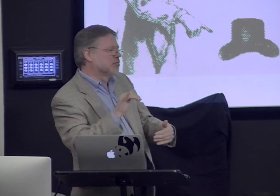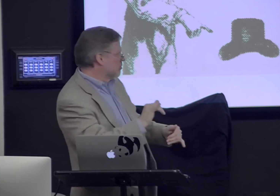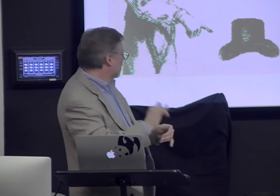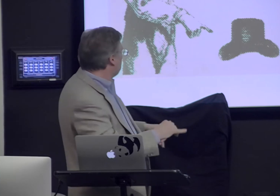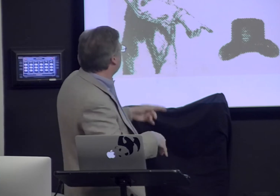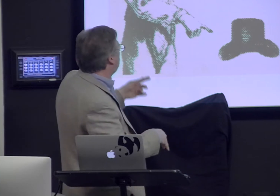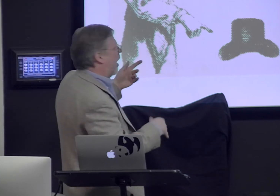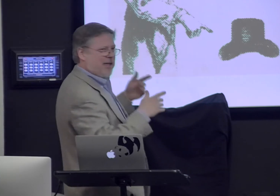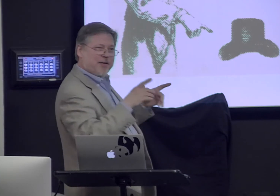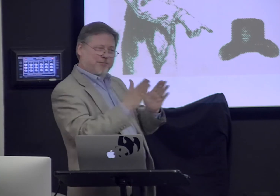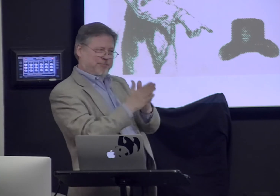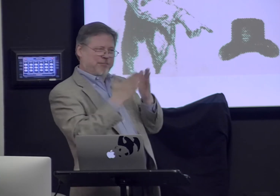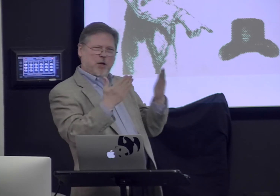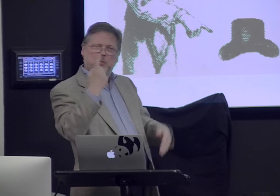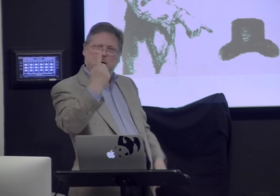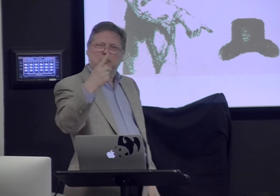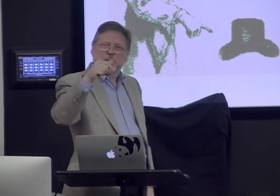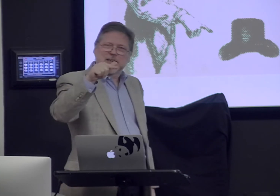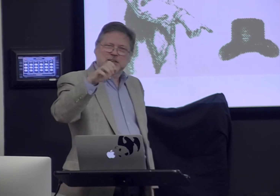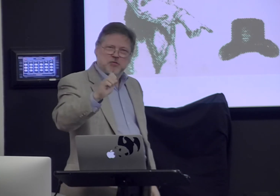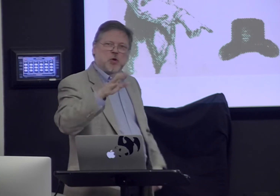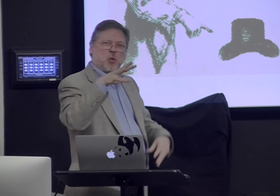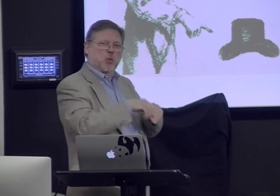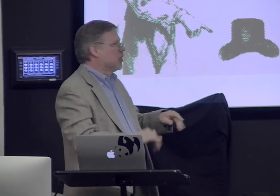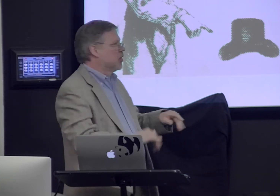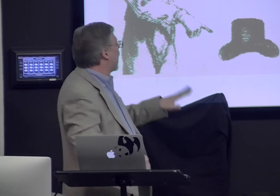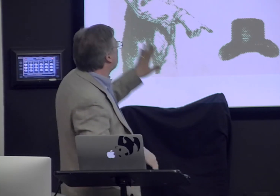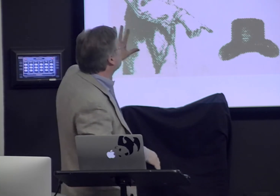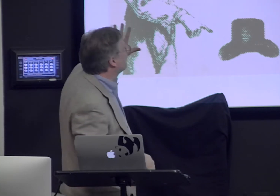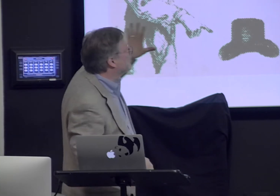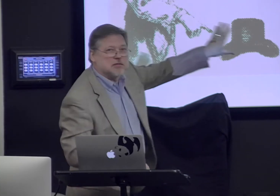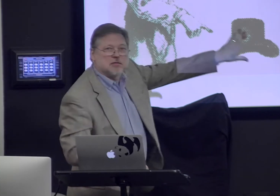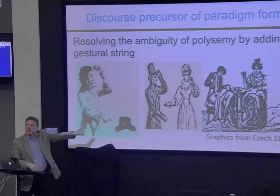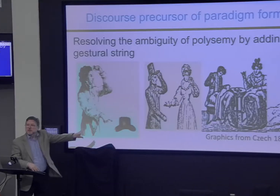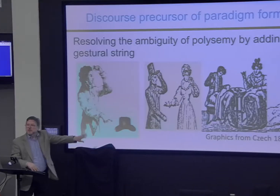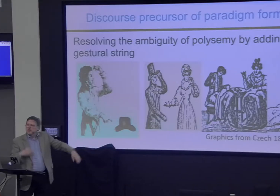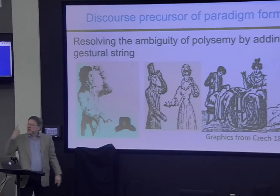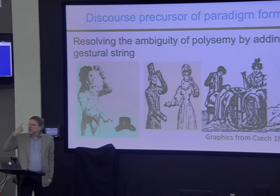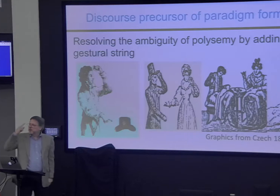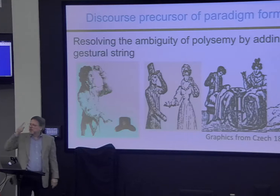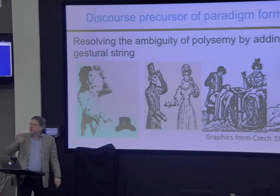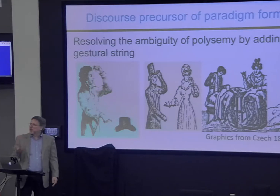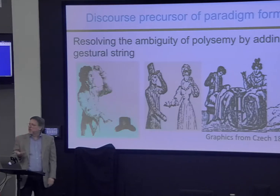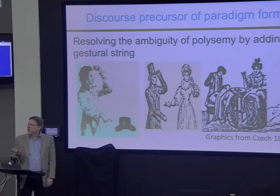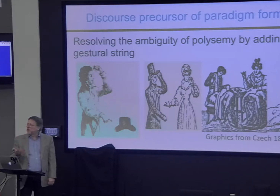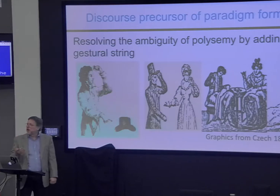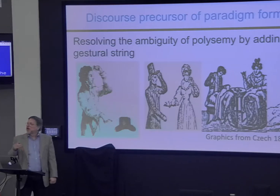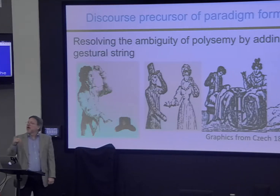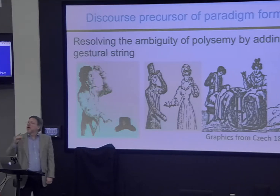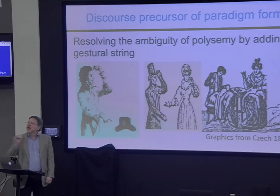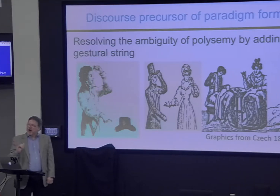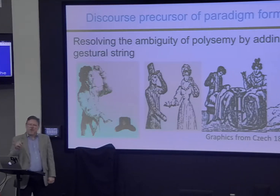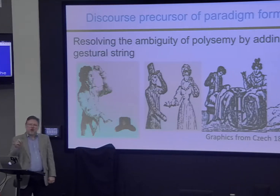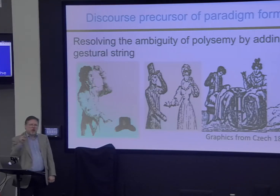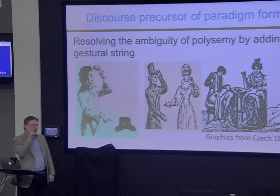and created a book of illustrations for the signs that he had seen used in Paris. All of these illustrations